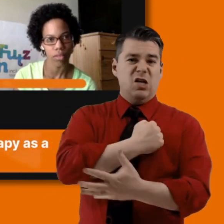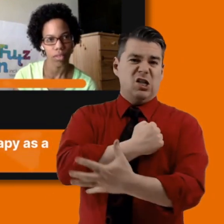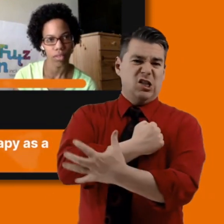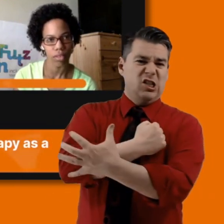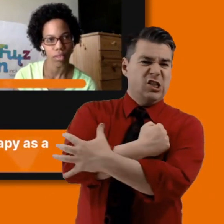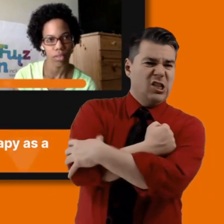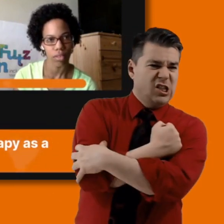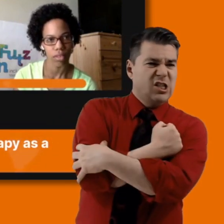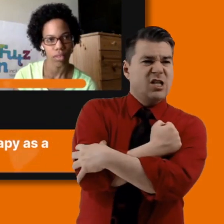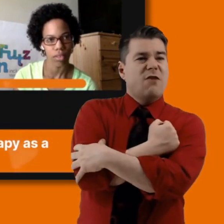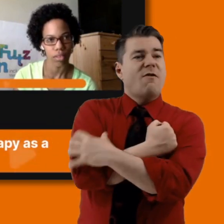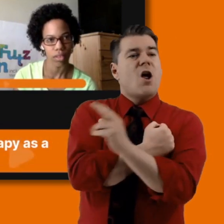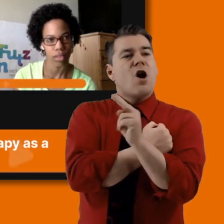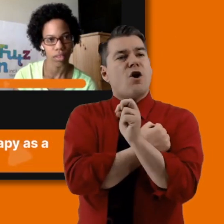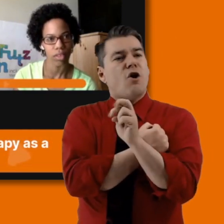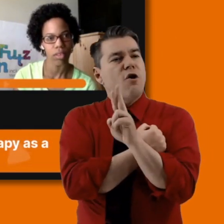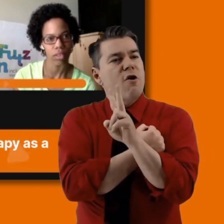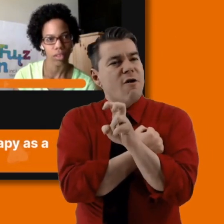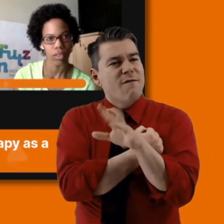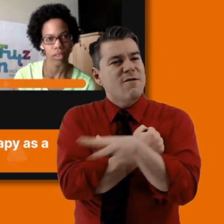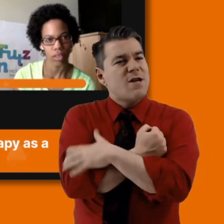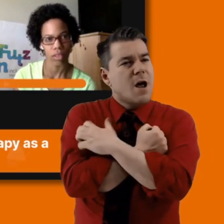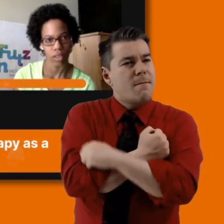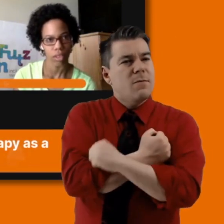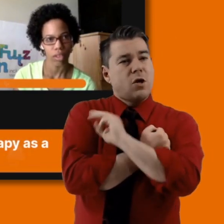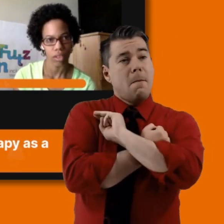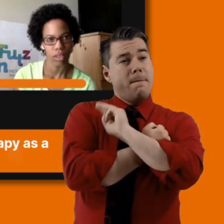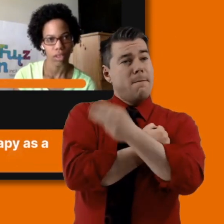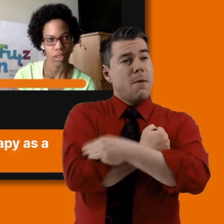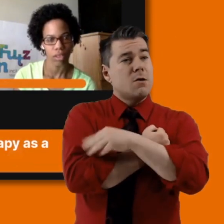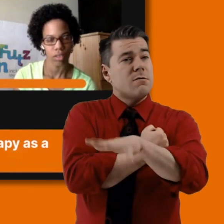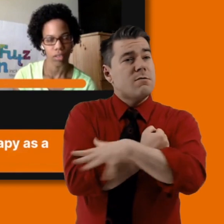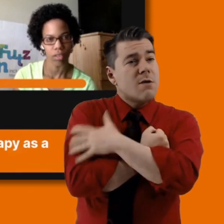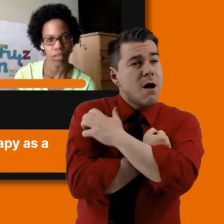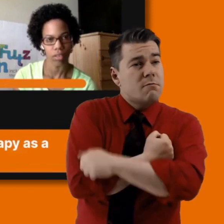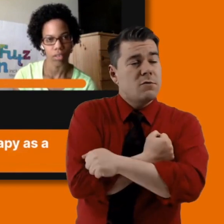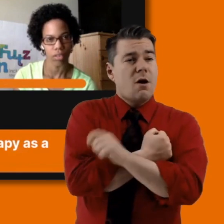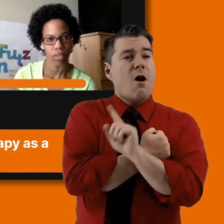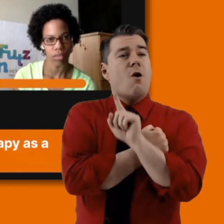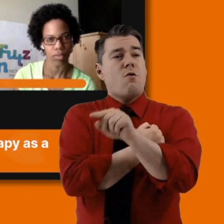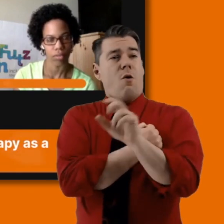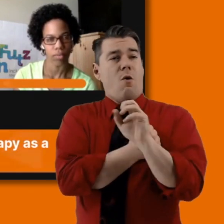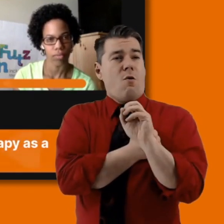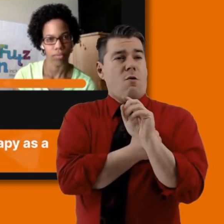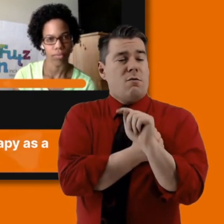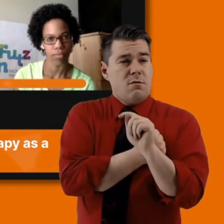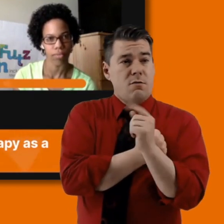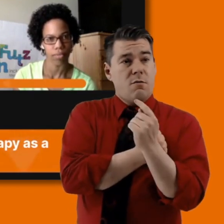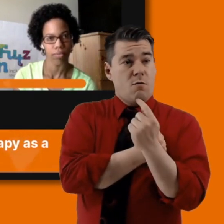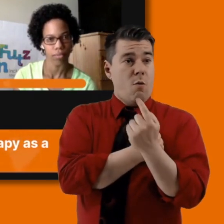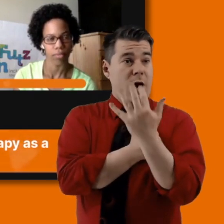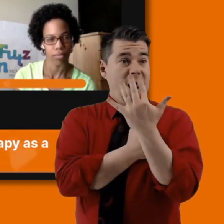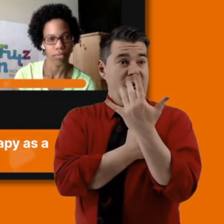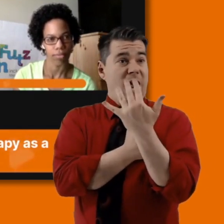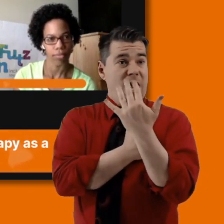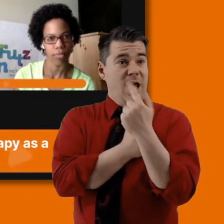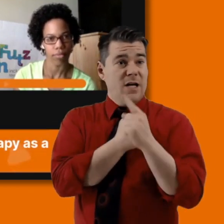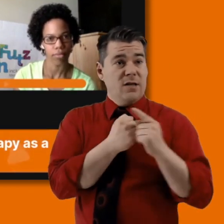so I had a lot of nerve damage and muscle damage. And so I went to an OT, I went to a hand specialist,